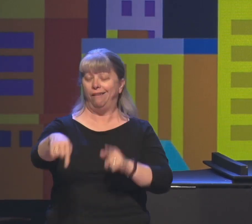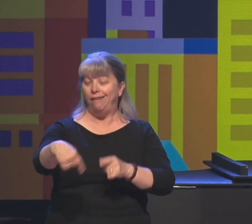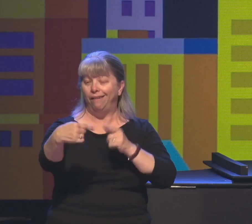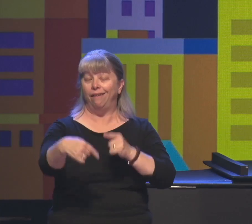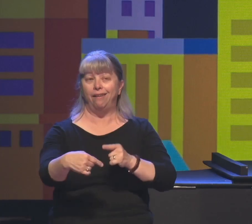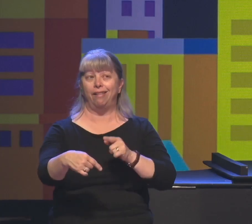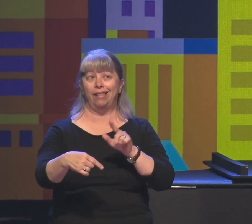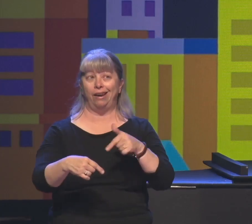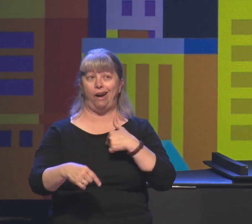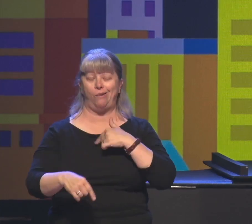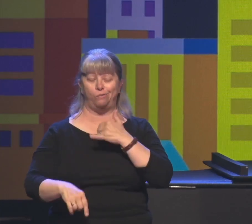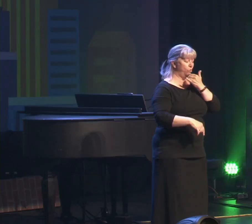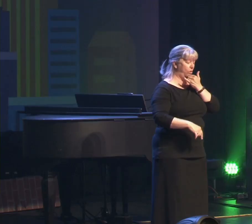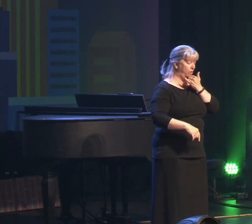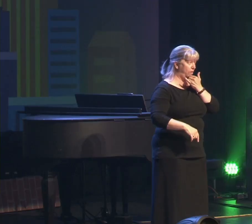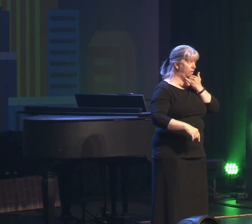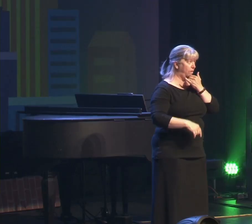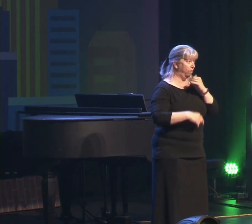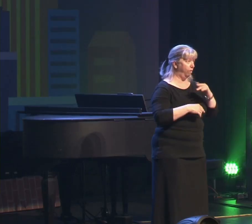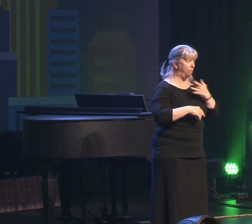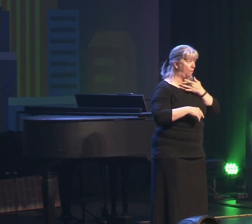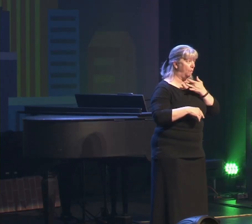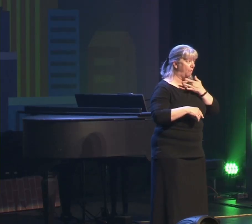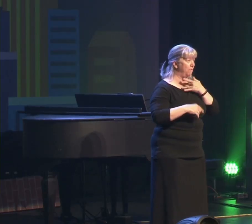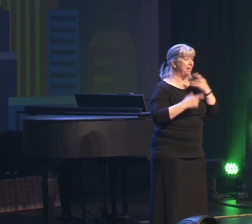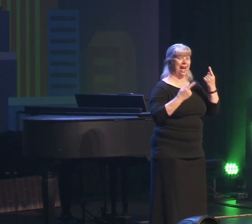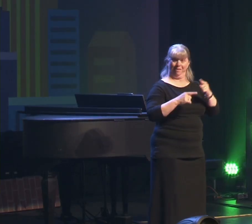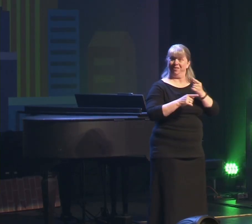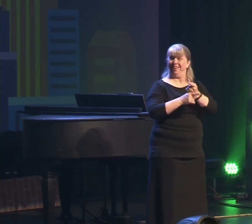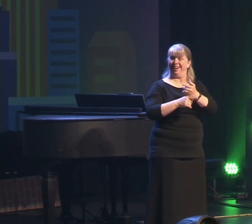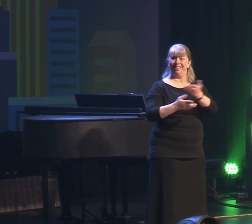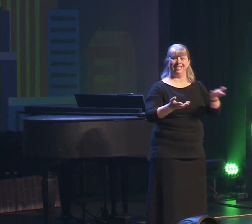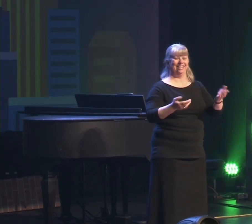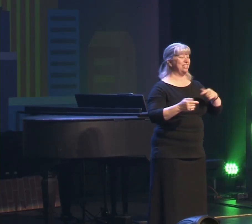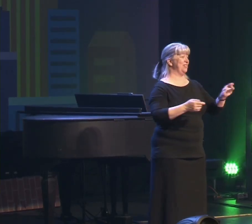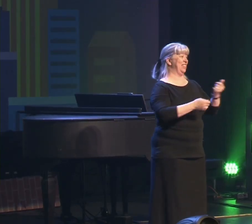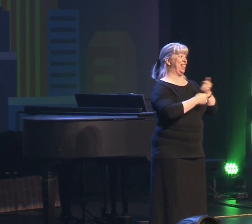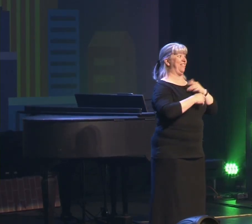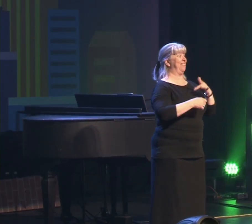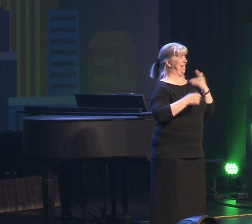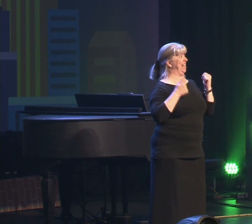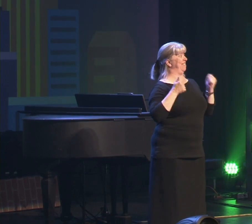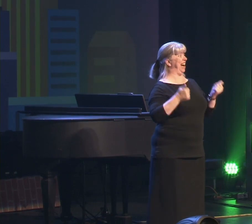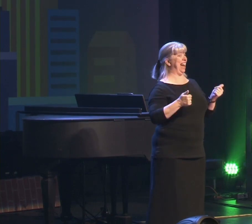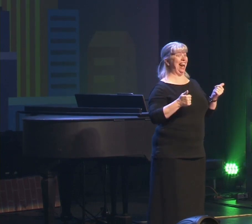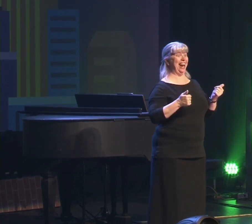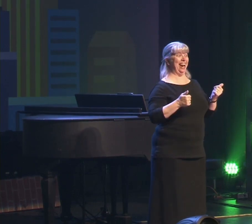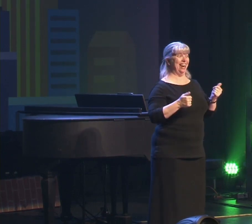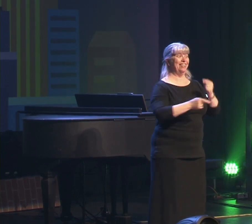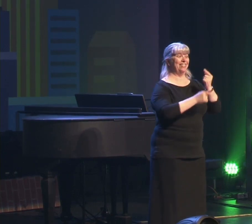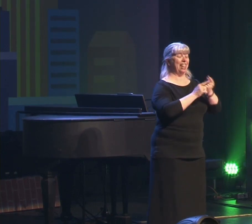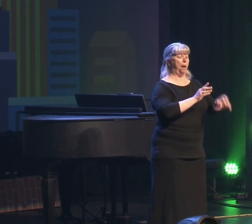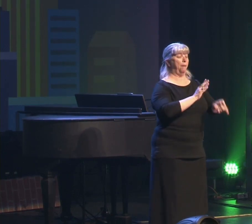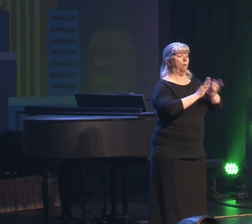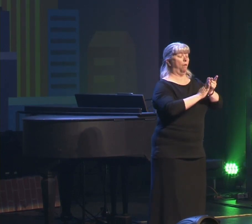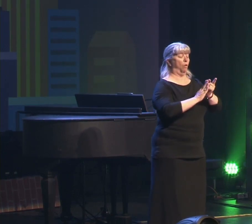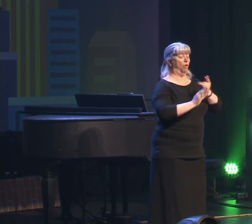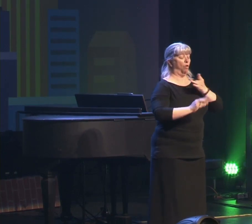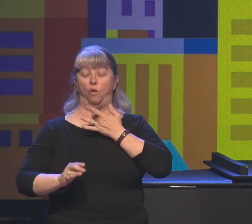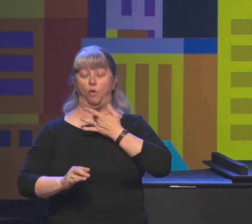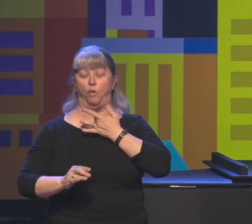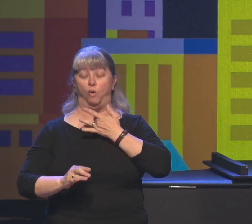found out you were wrong. Anybody ever have that happen to you? Right? How many of y'all love that feeling? Right? That moment where you're like,